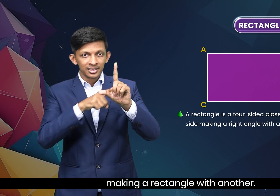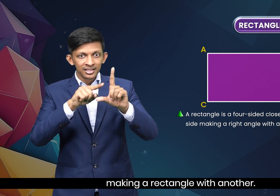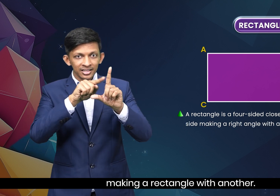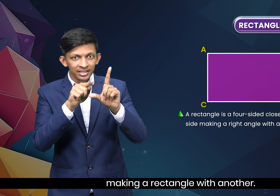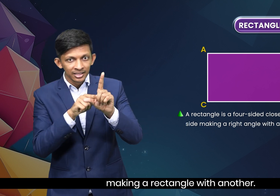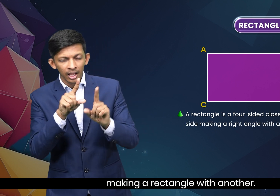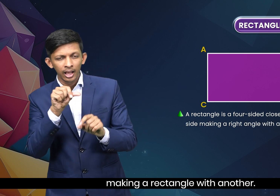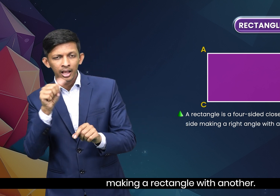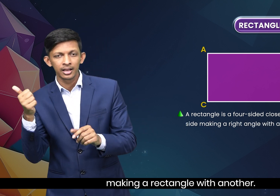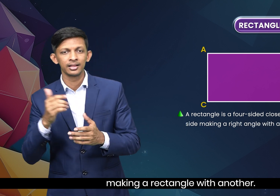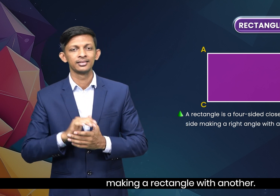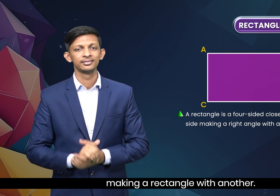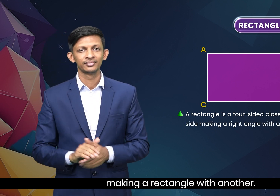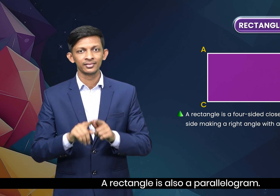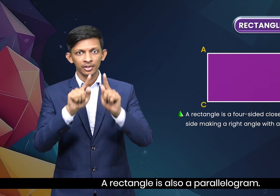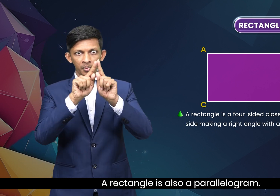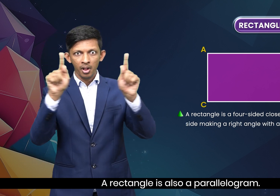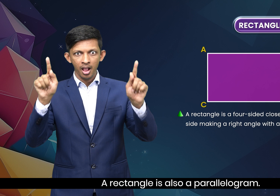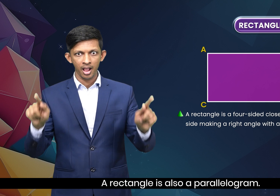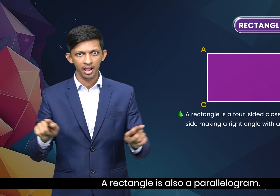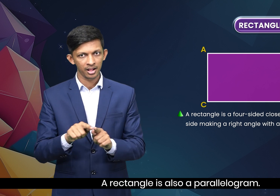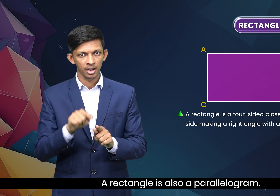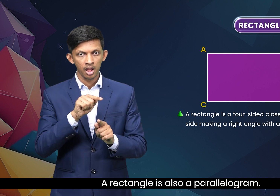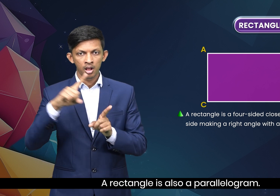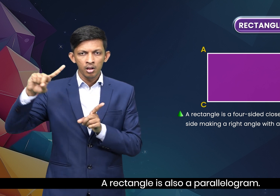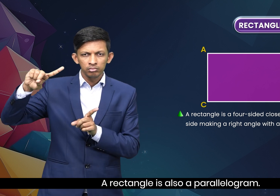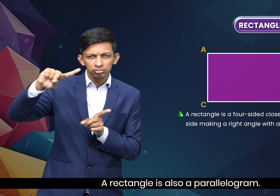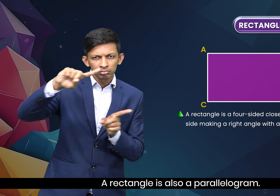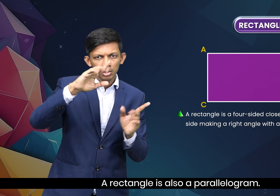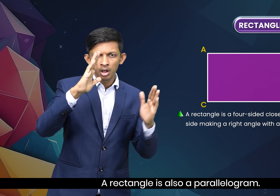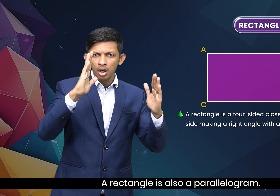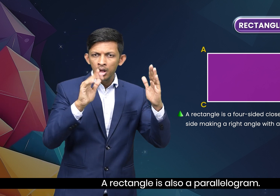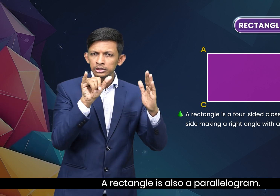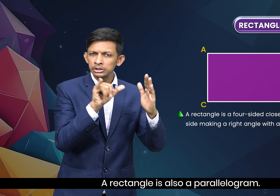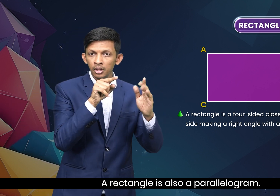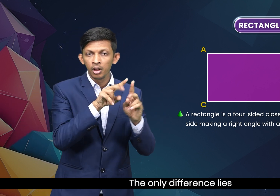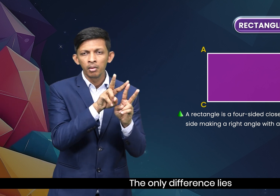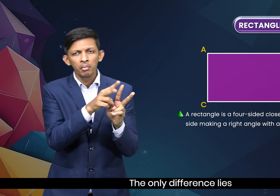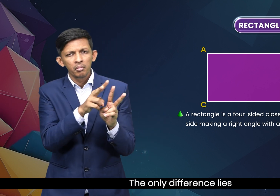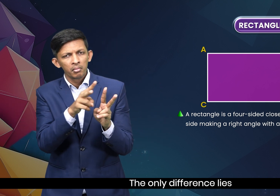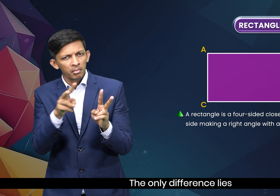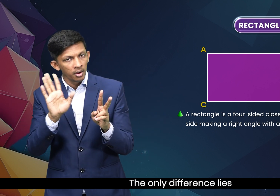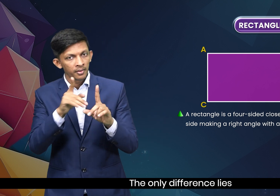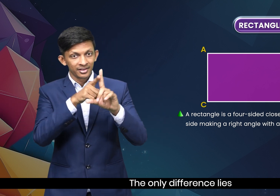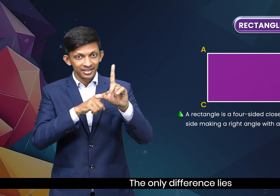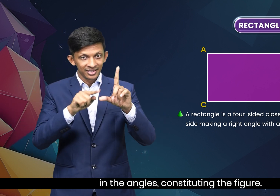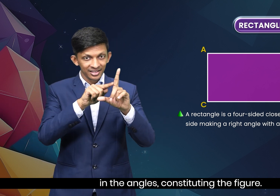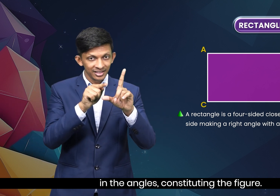another. A rectangle is also a parallelogram. The only difference lies in the